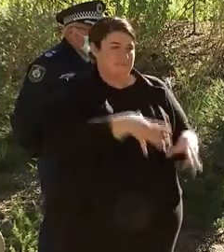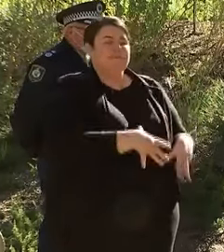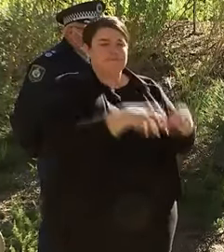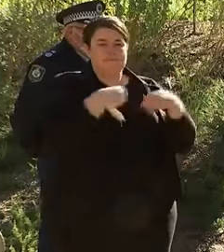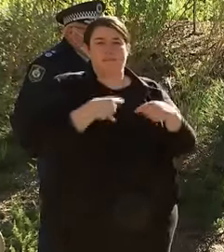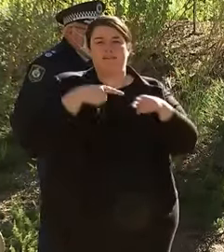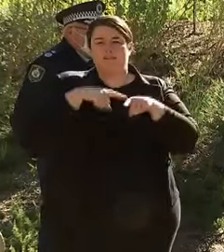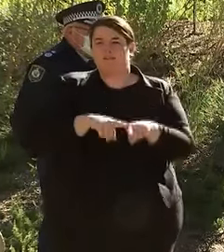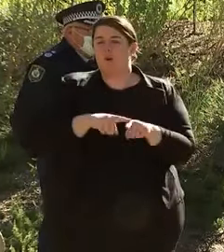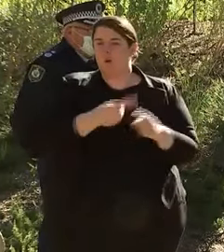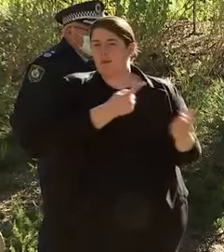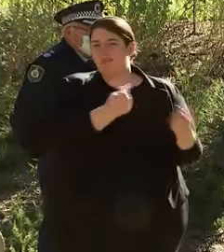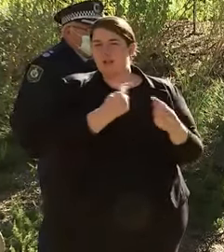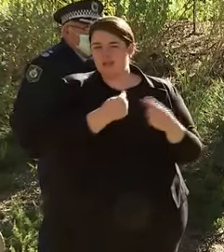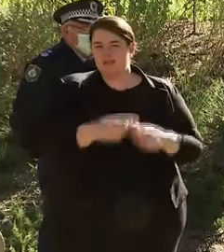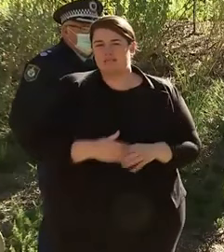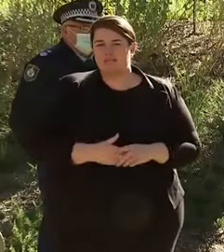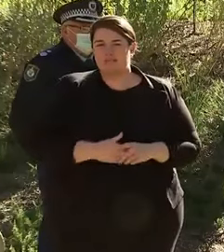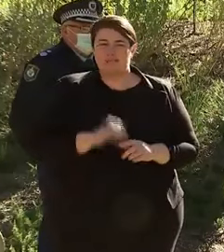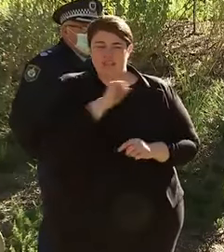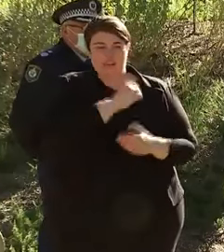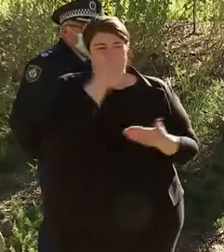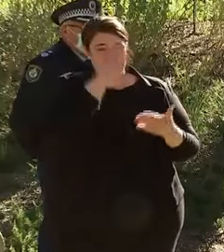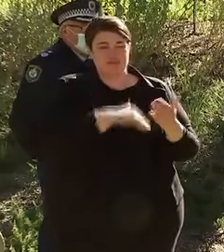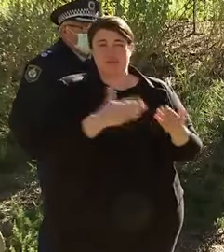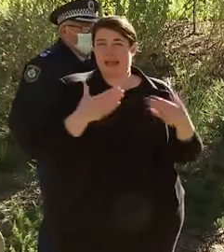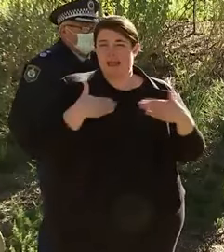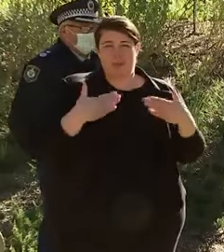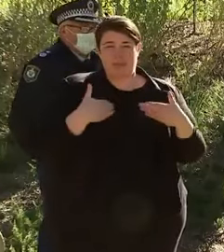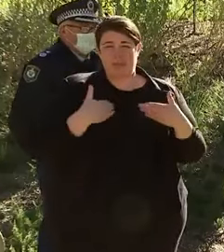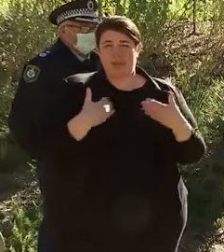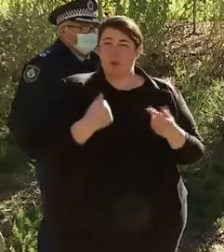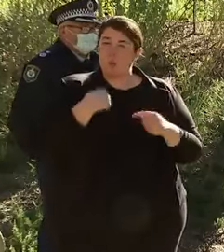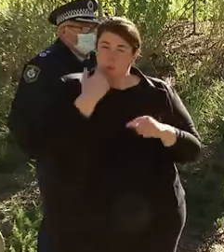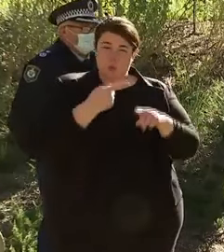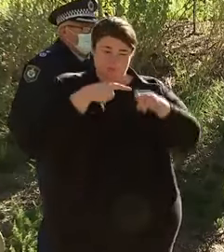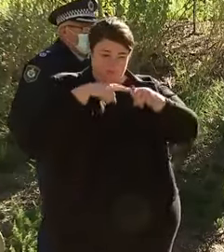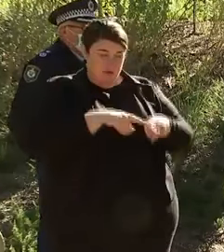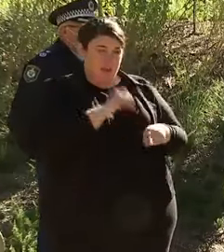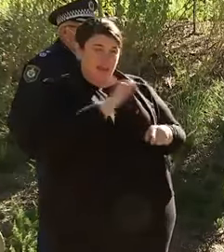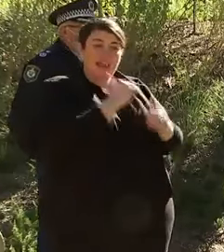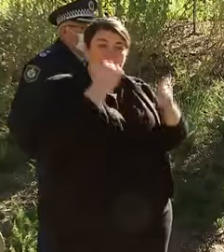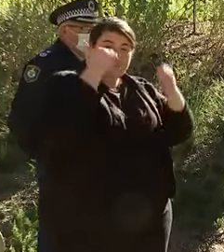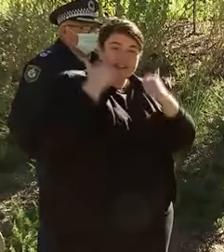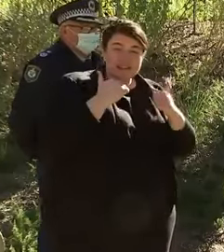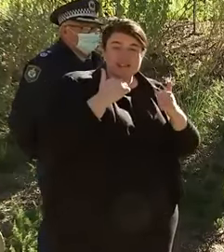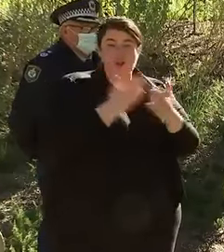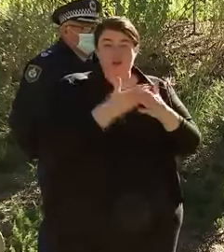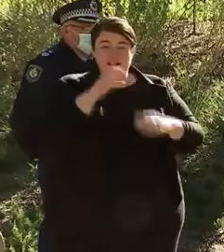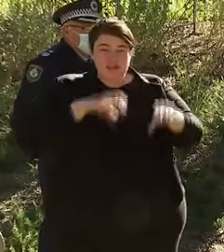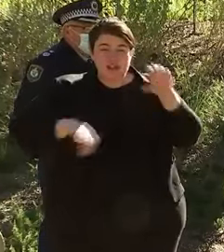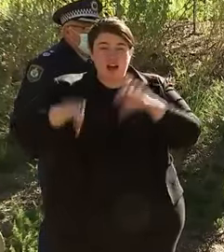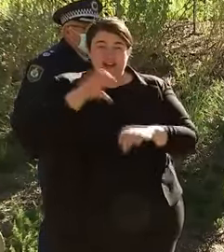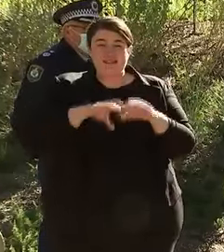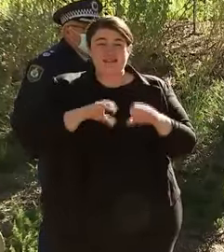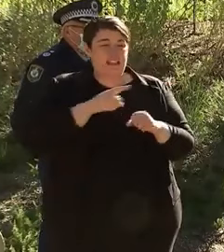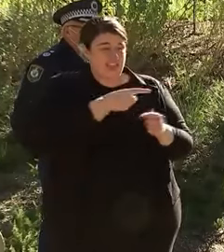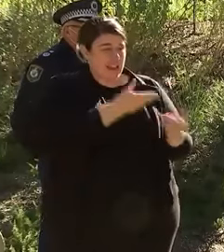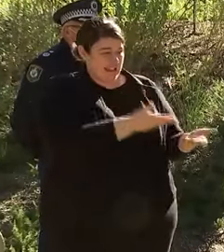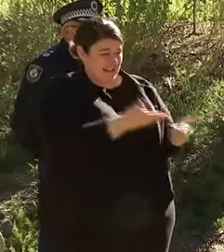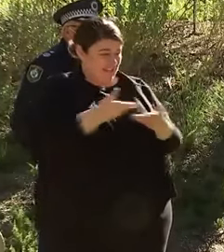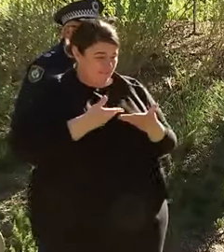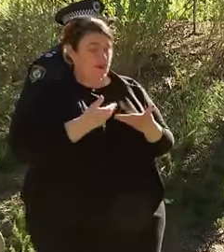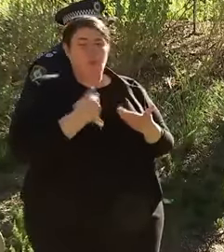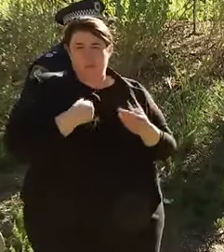health advice. And that's something we've always done. We base our advice on the evidence, on the science presented to us from the